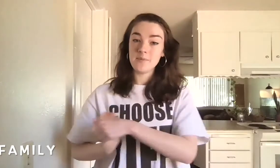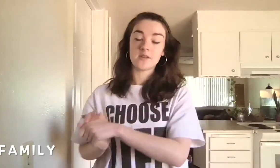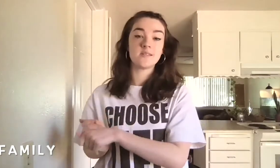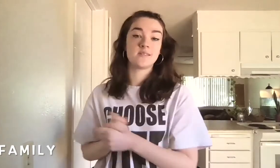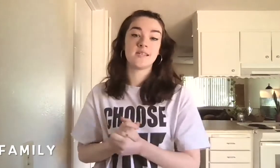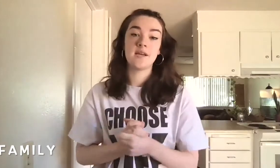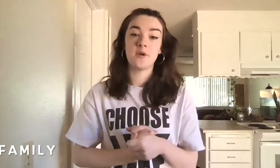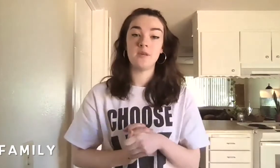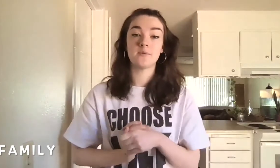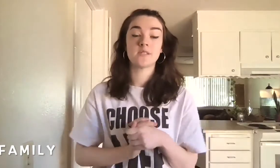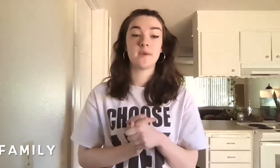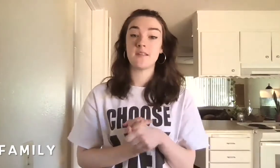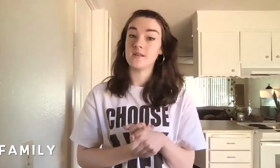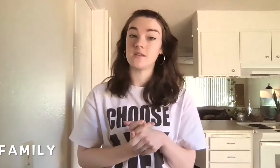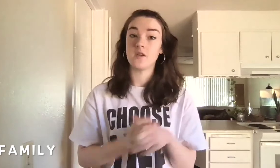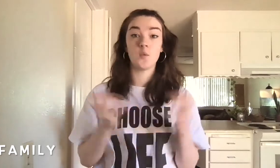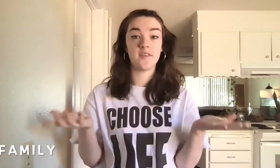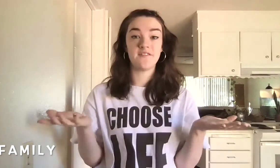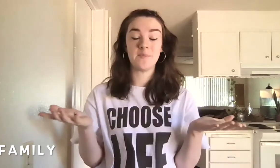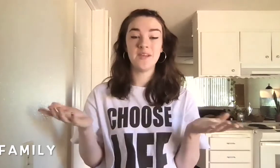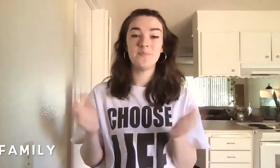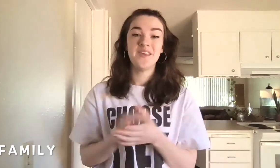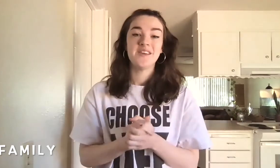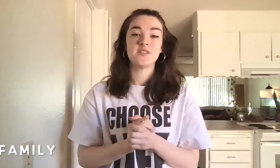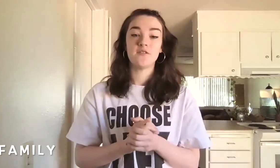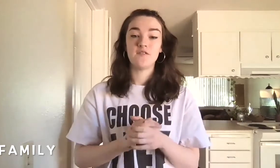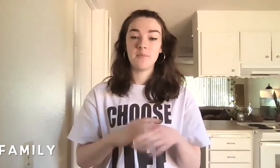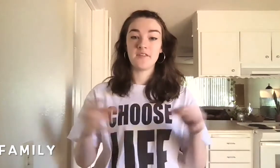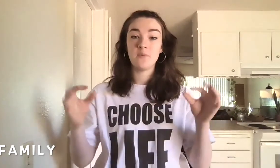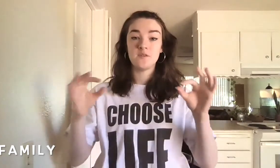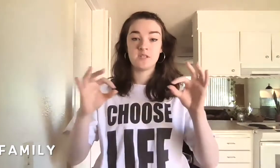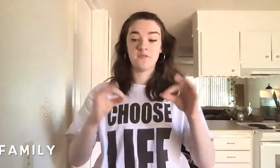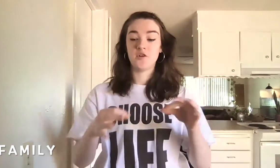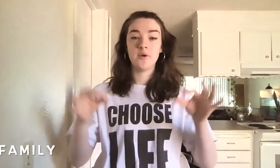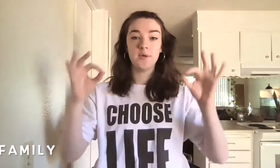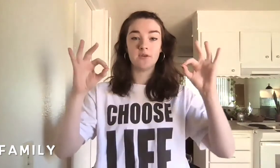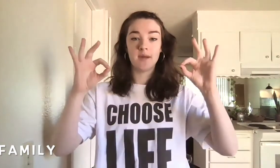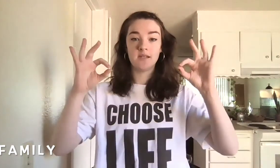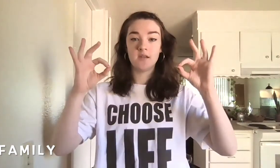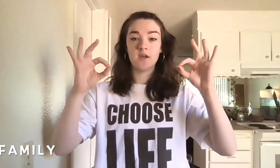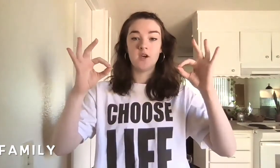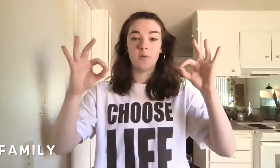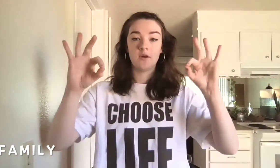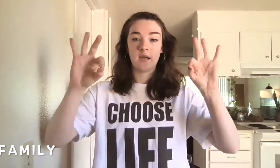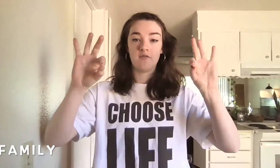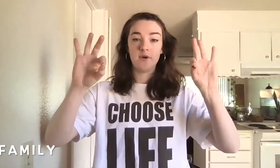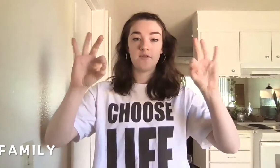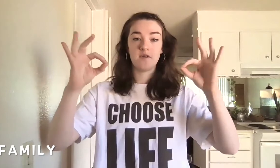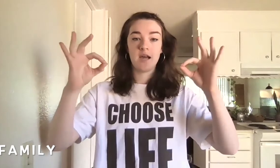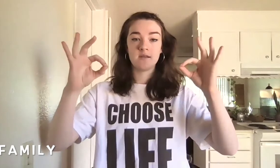this is a time where people spend Thanksgiving with their family. So for family, I think we've done this before, but quick reminder, we are going to have both of our hands in